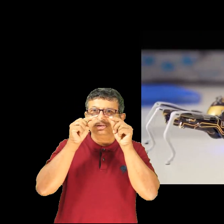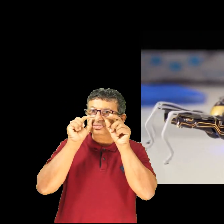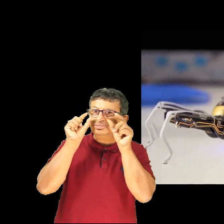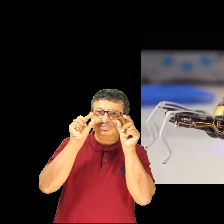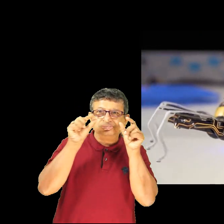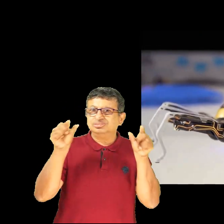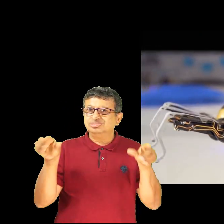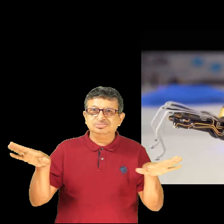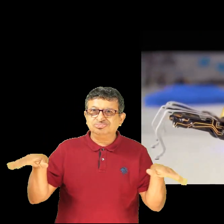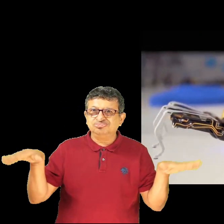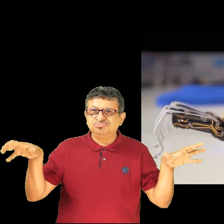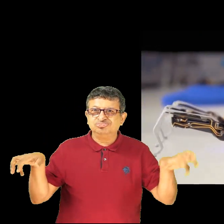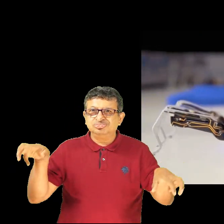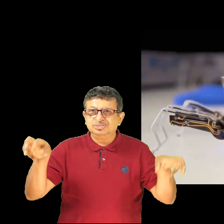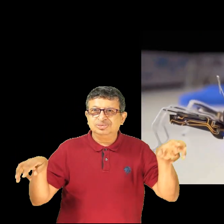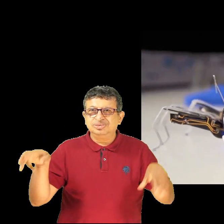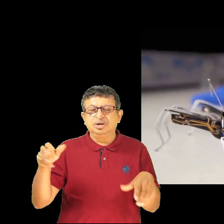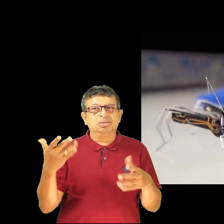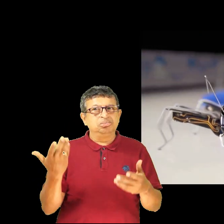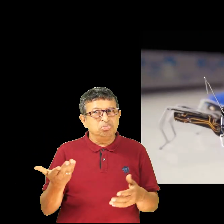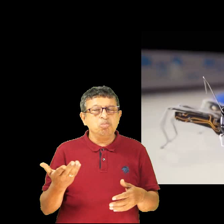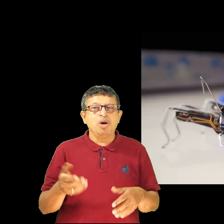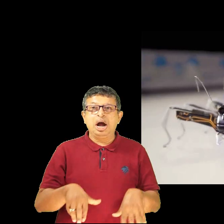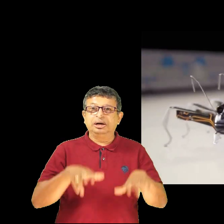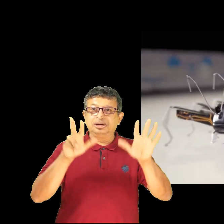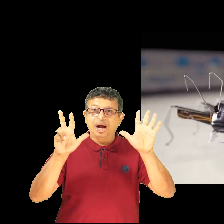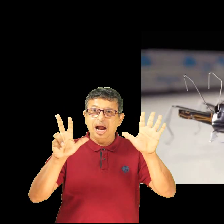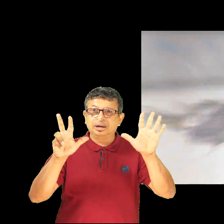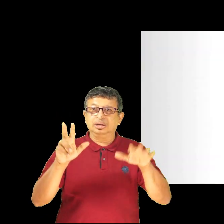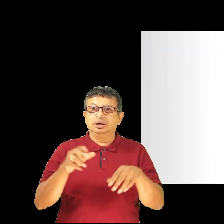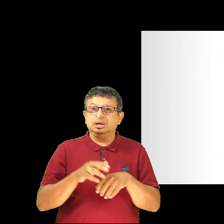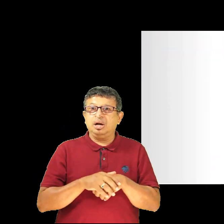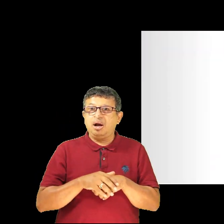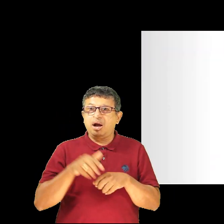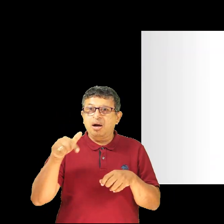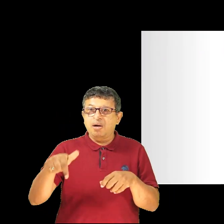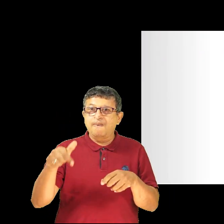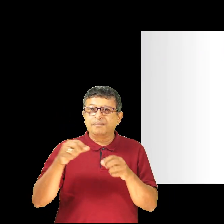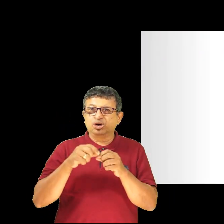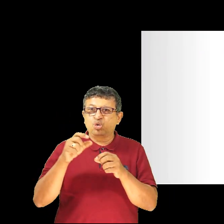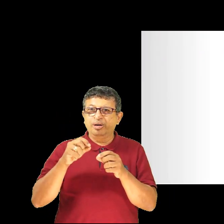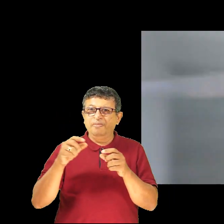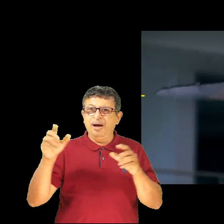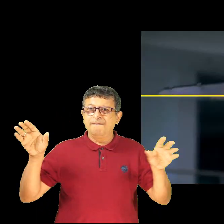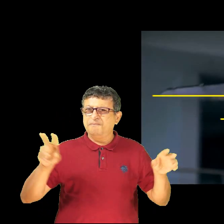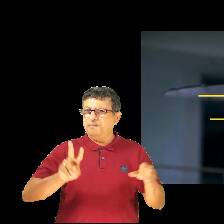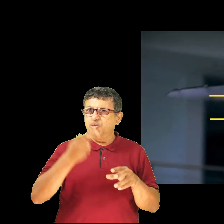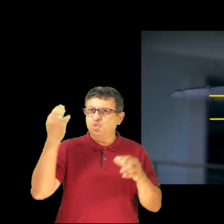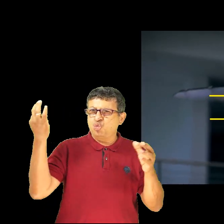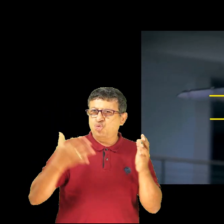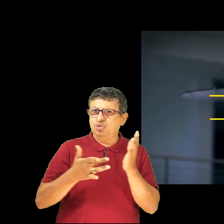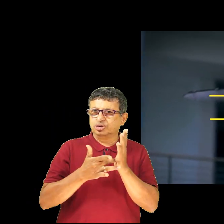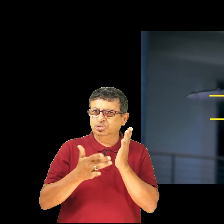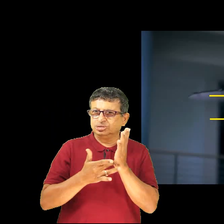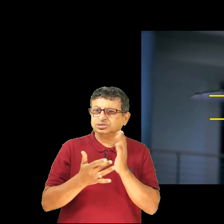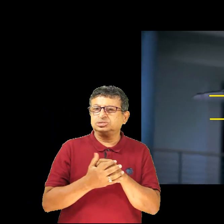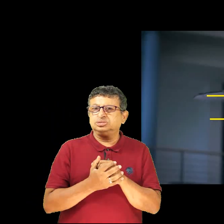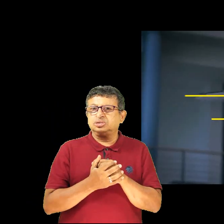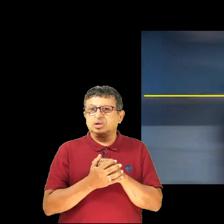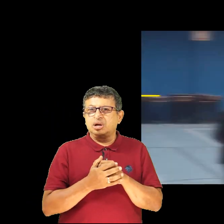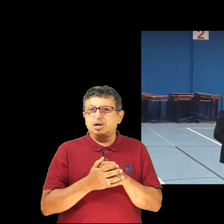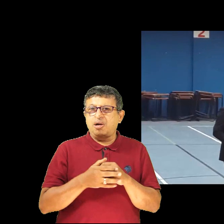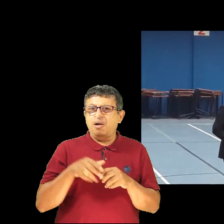battery runs out, they can step on the dock and recharge through their antennas. Number 8. The